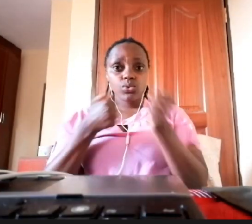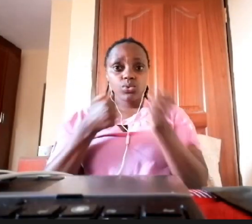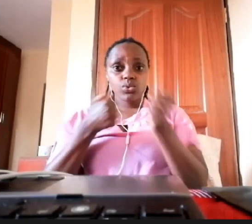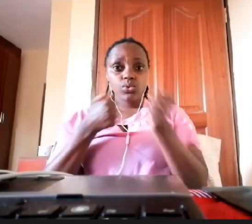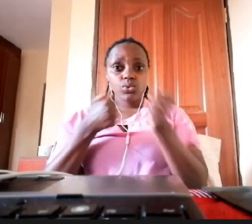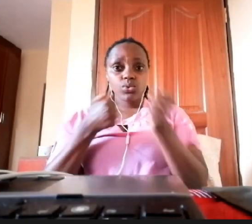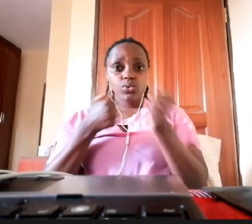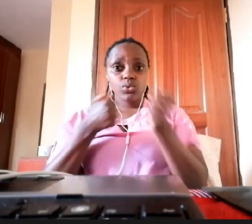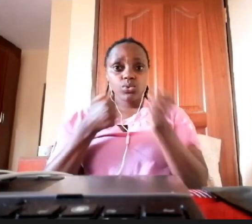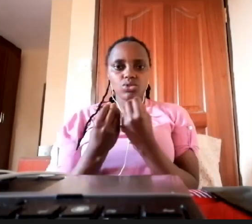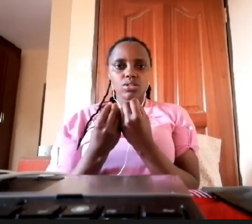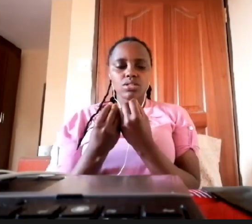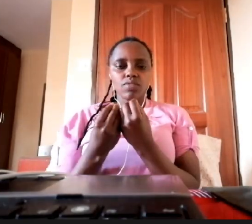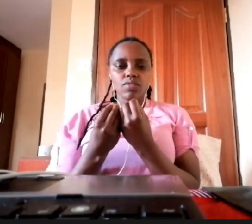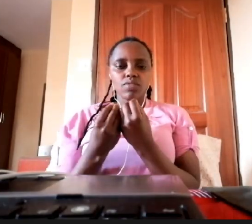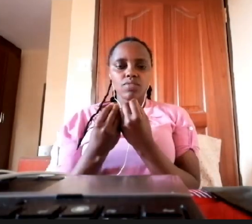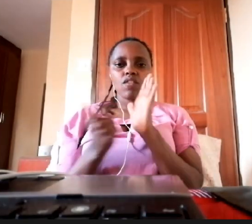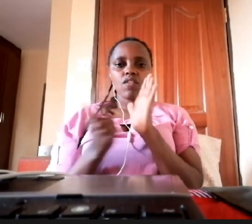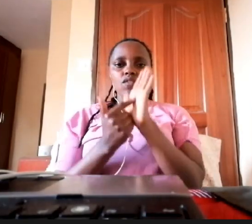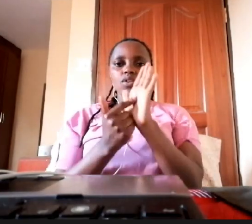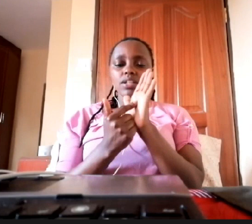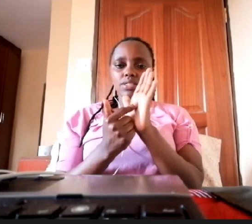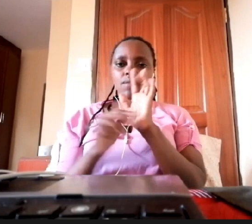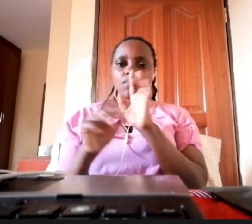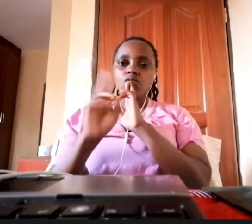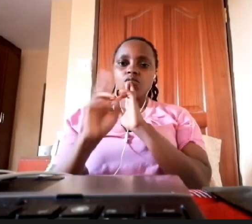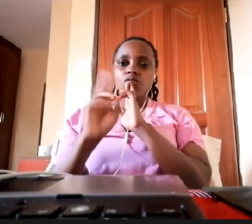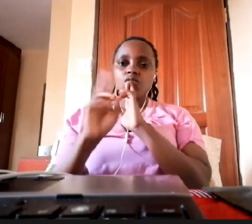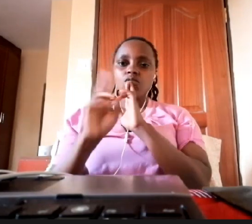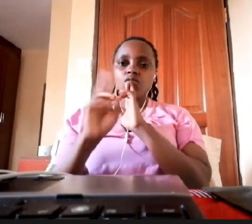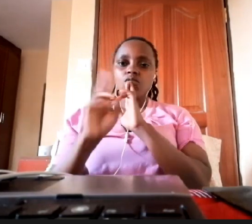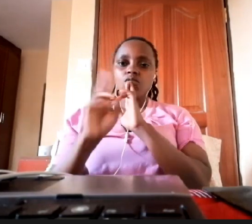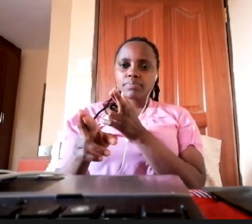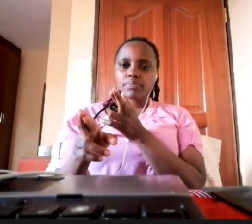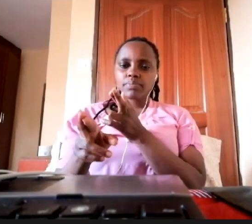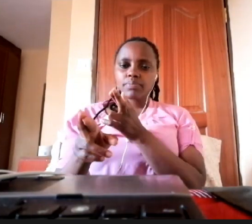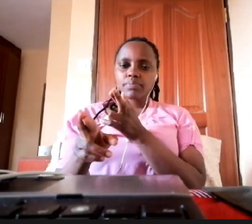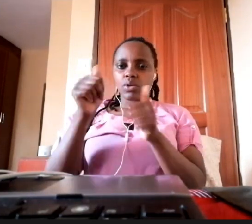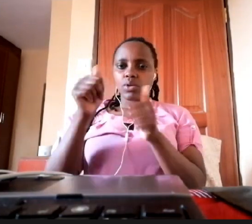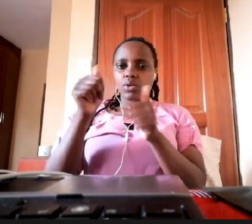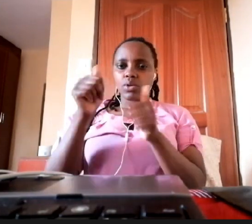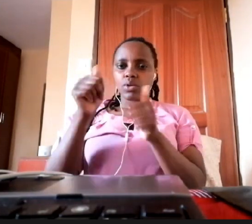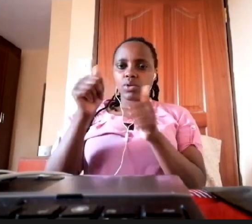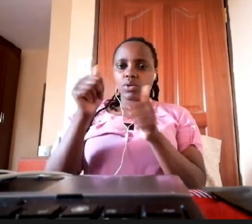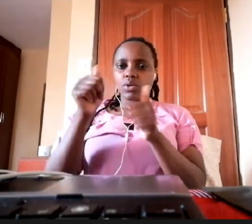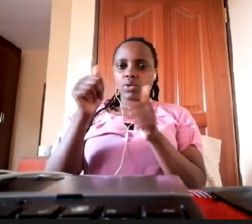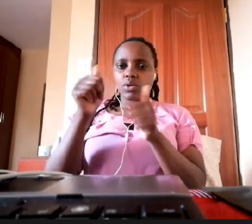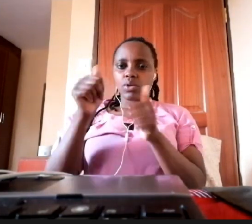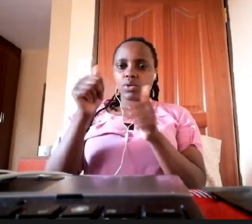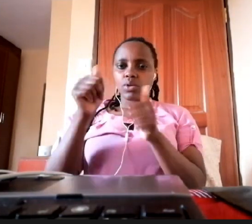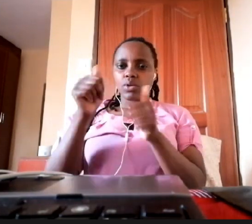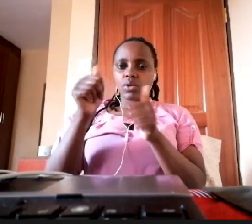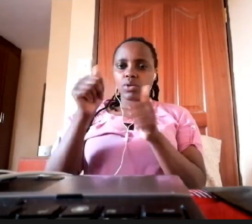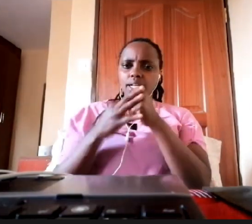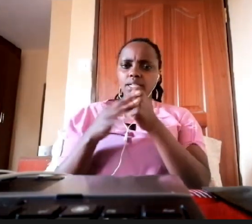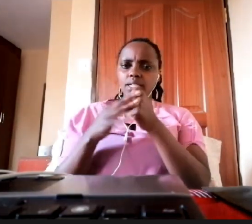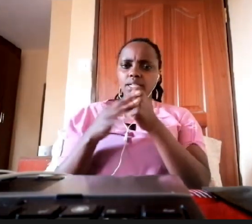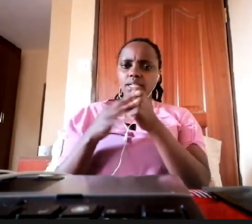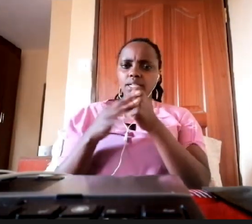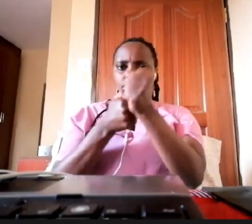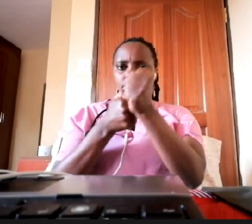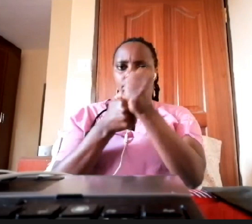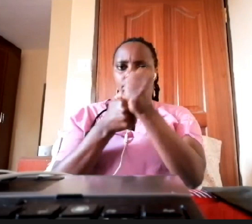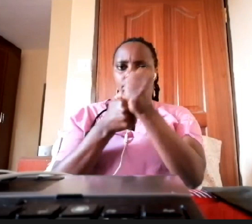support organizations. For example, a report that was sent in 2018, we need support for